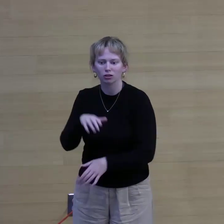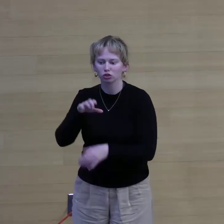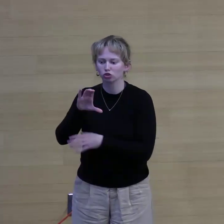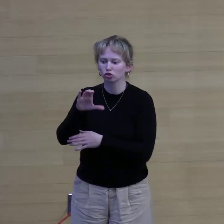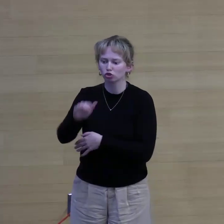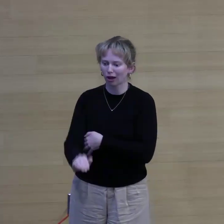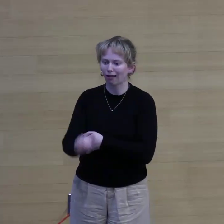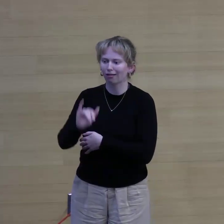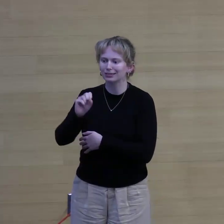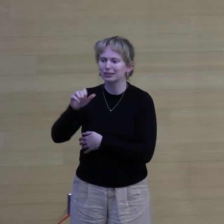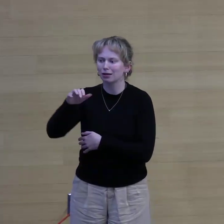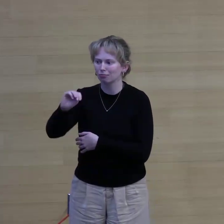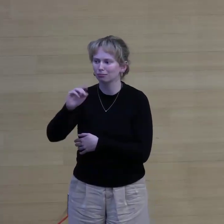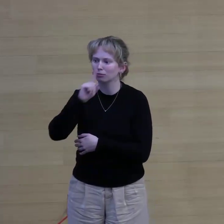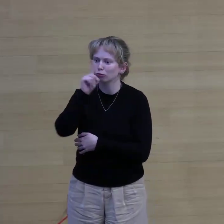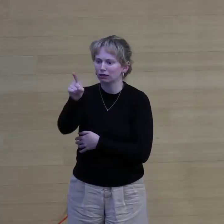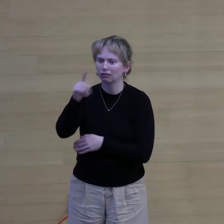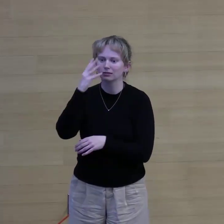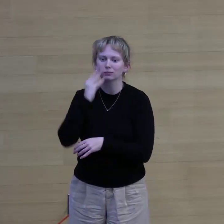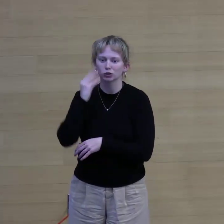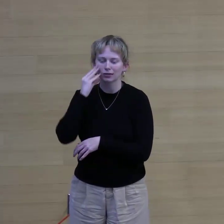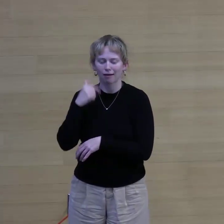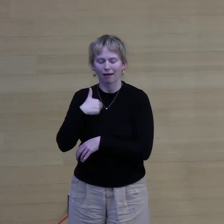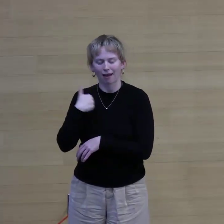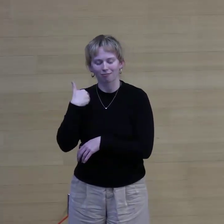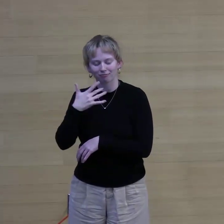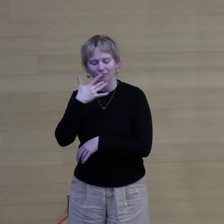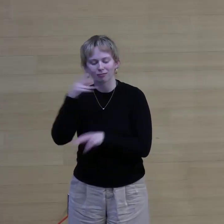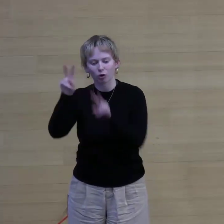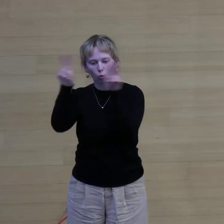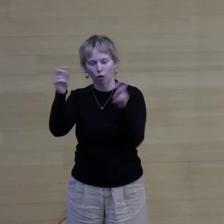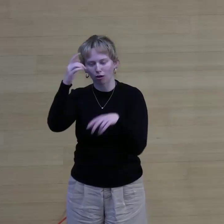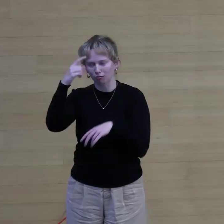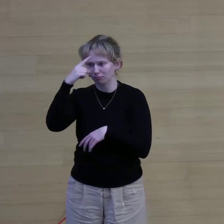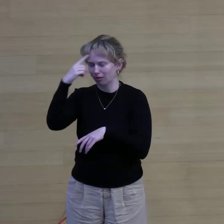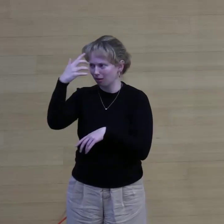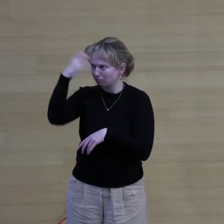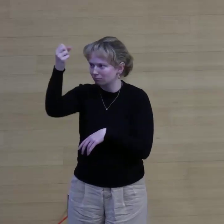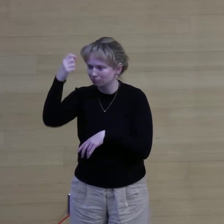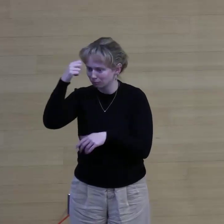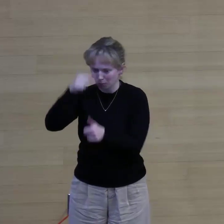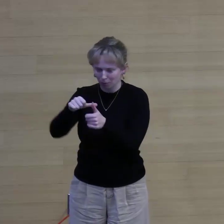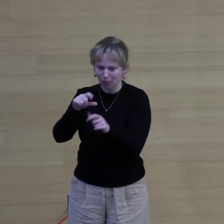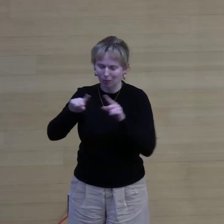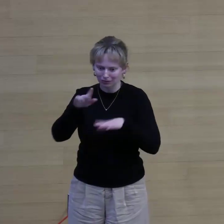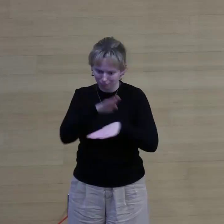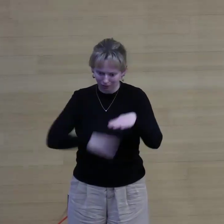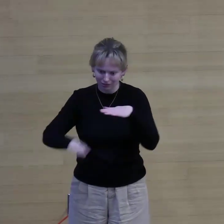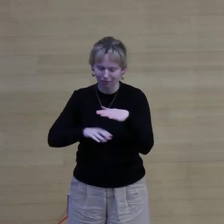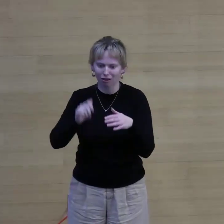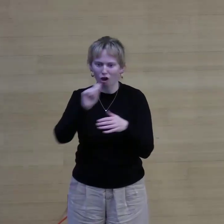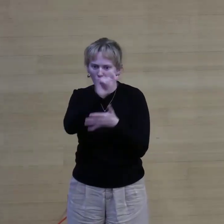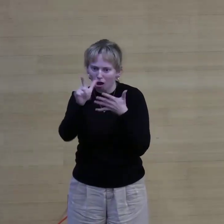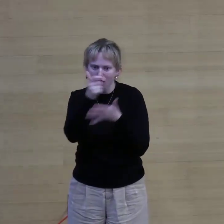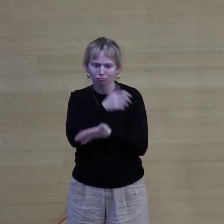society. I have a favorite quote about it, but I'm not going to remember it off the top of my head. But it's basically every hierarchy